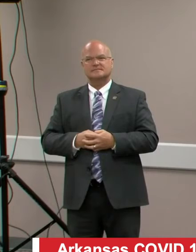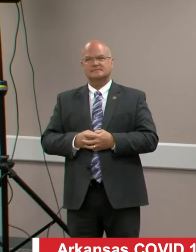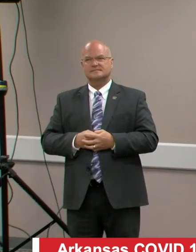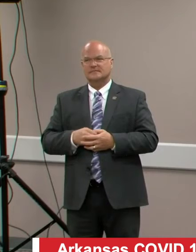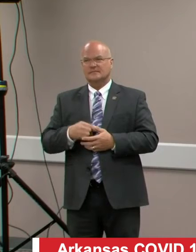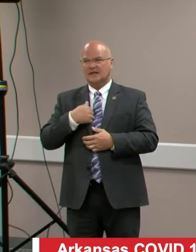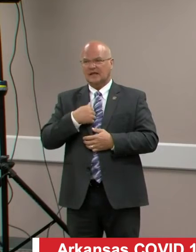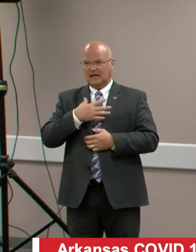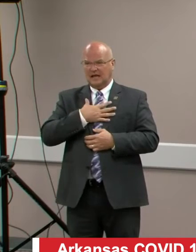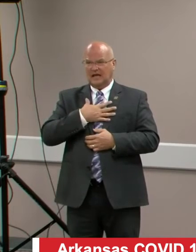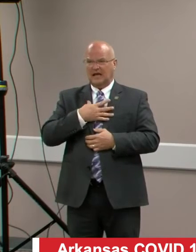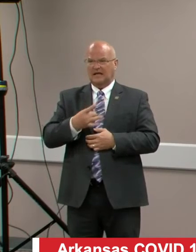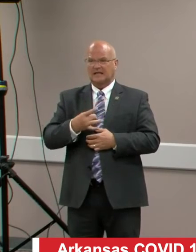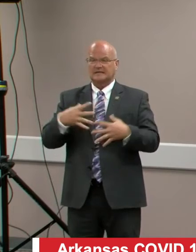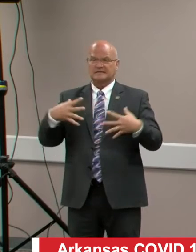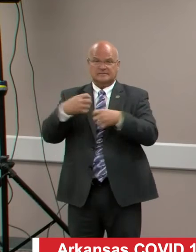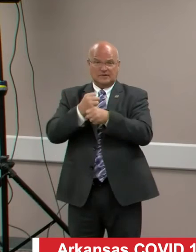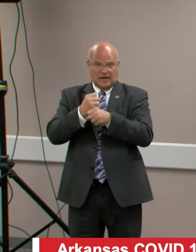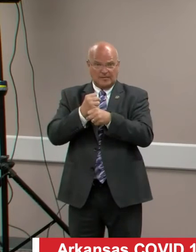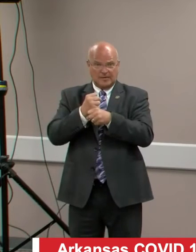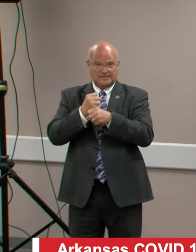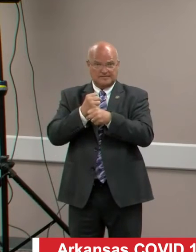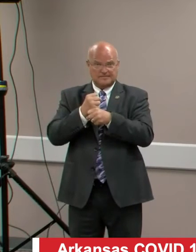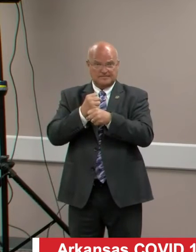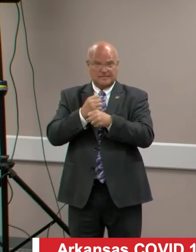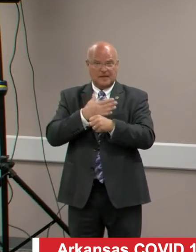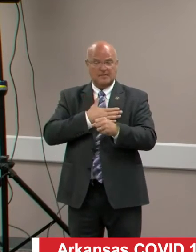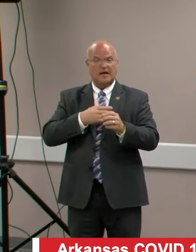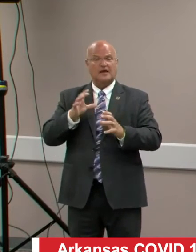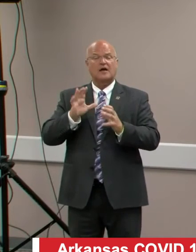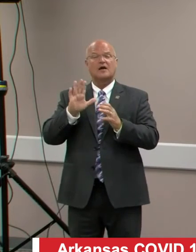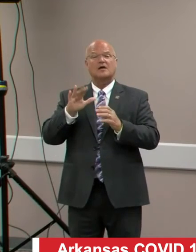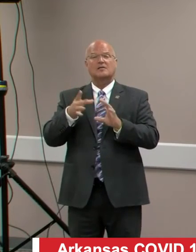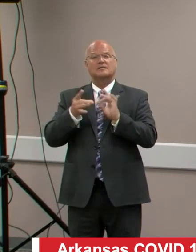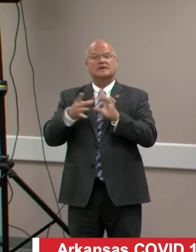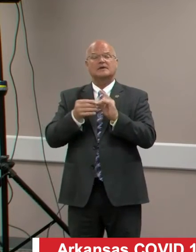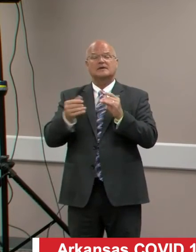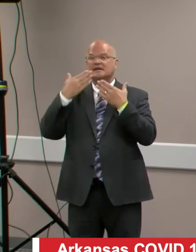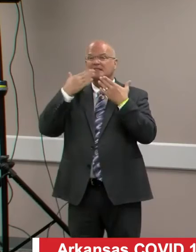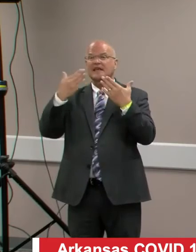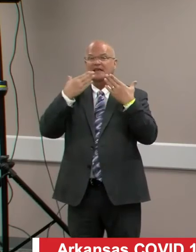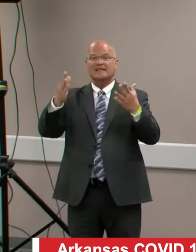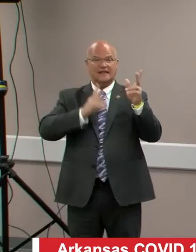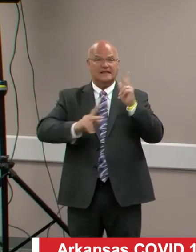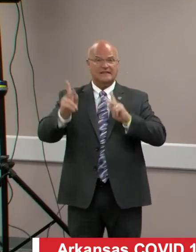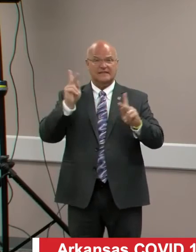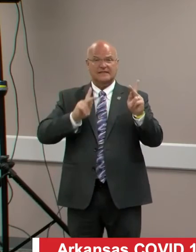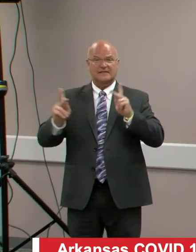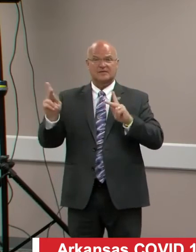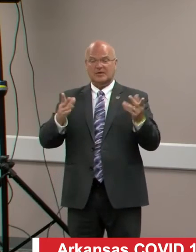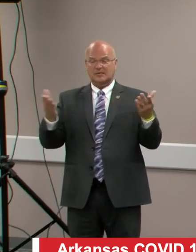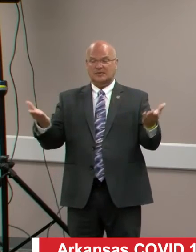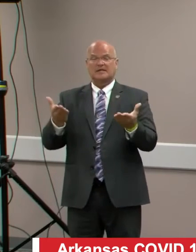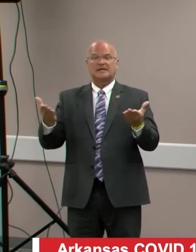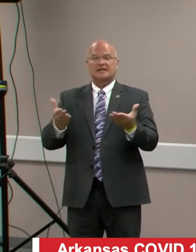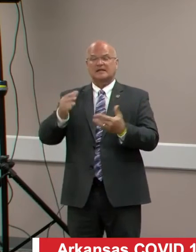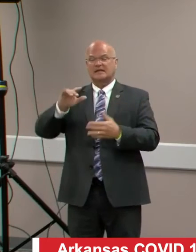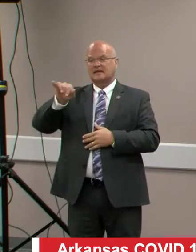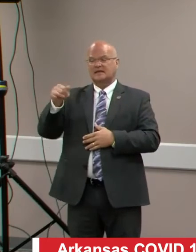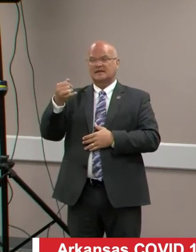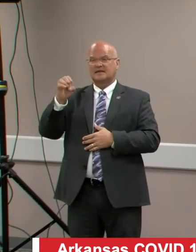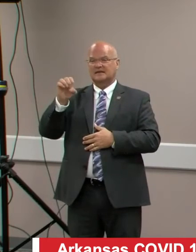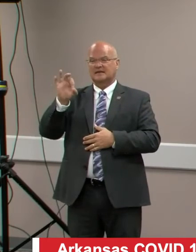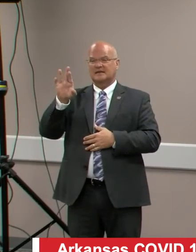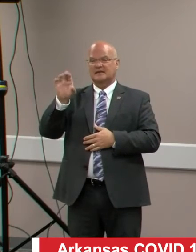I'd like to wrap up my conversation by just thanking the people here